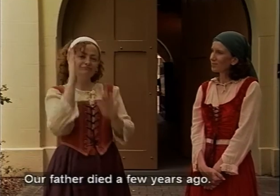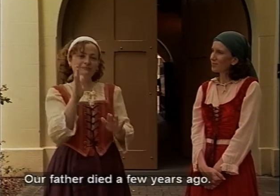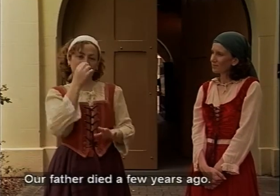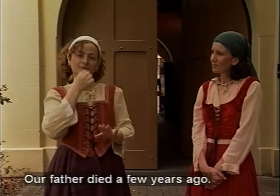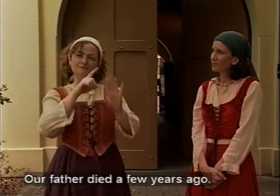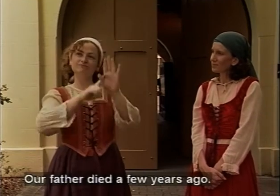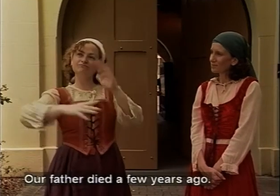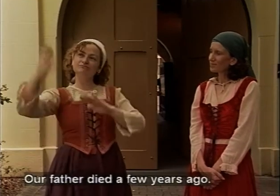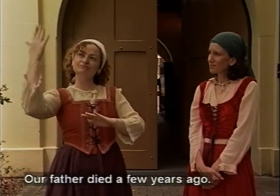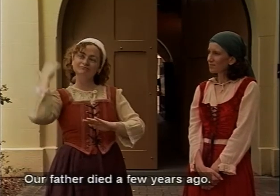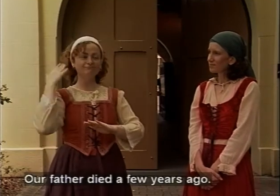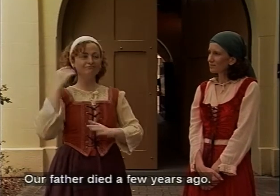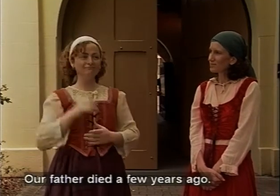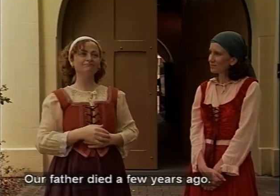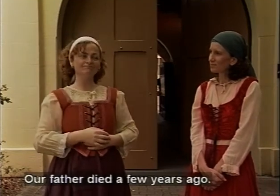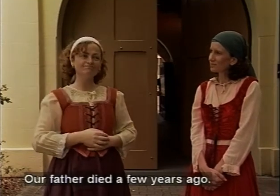Our father died a few years ago.